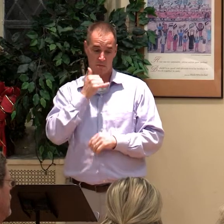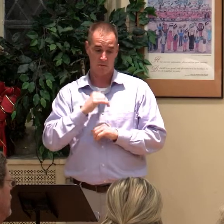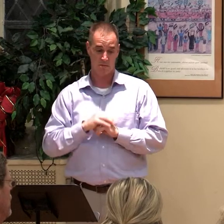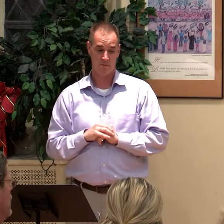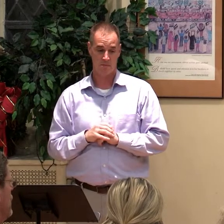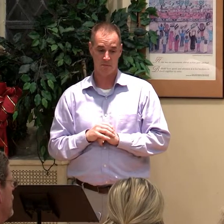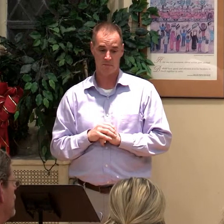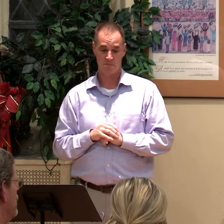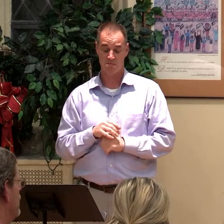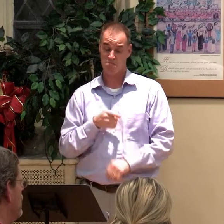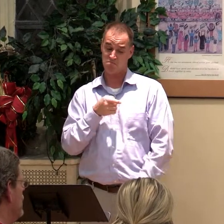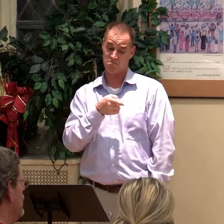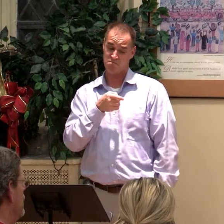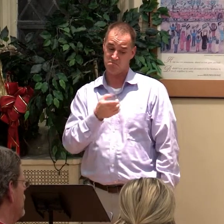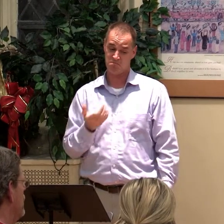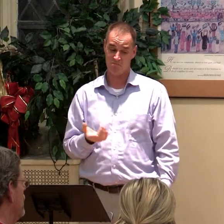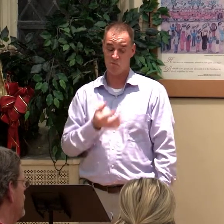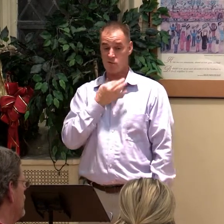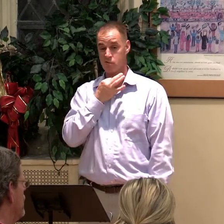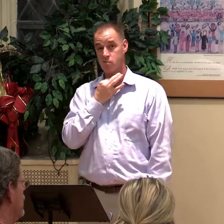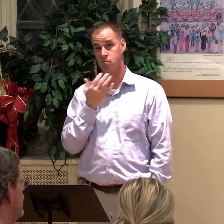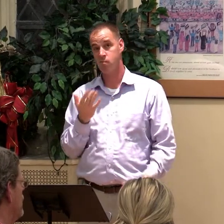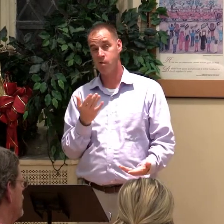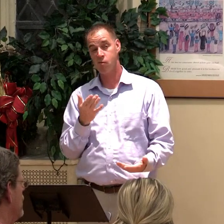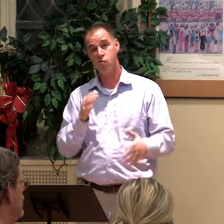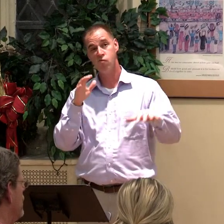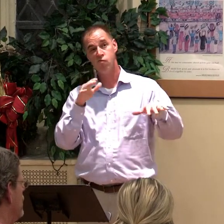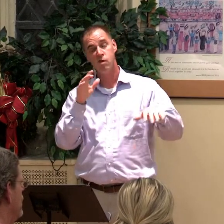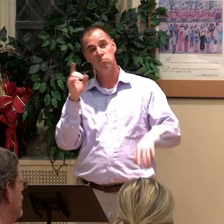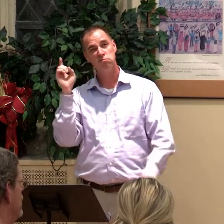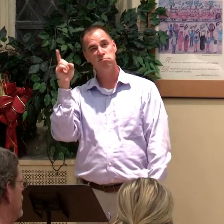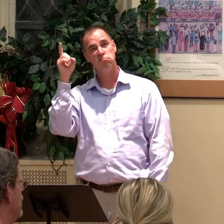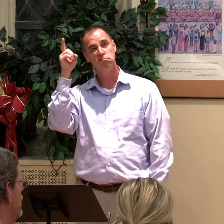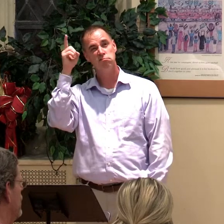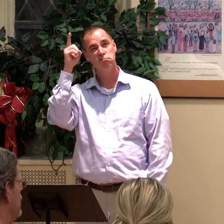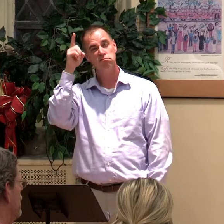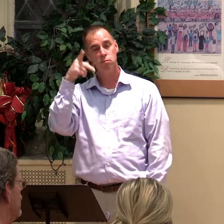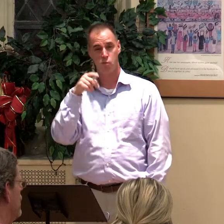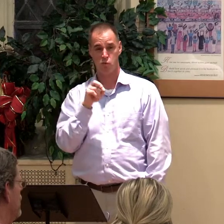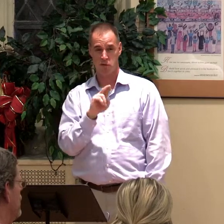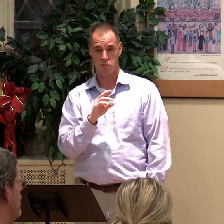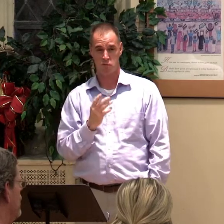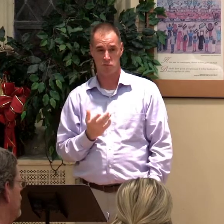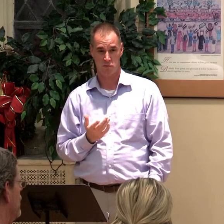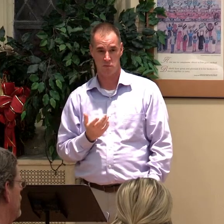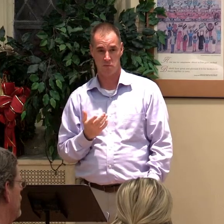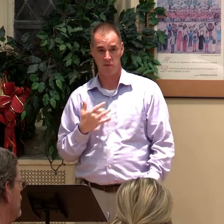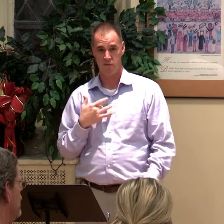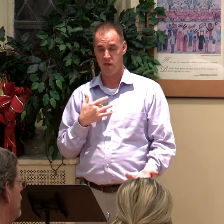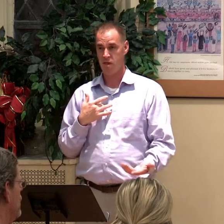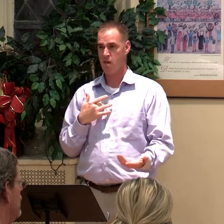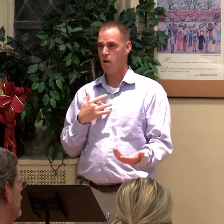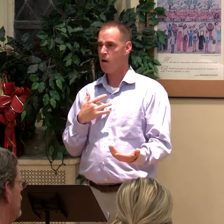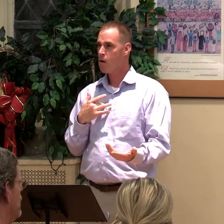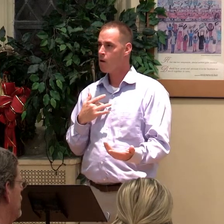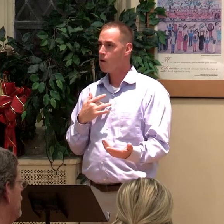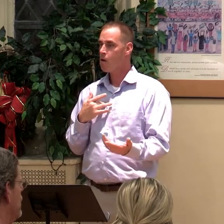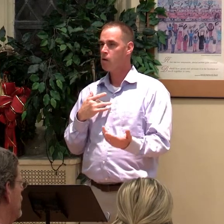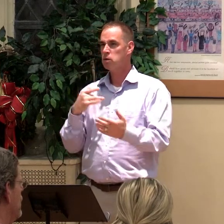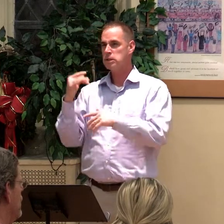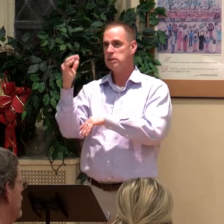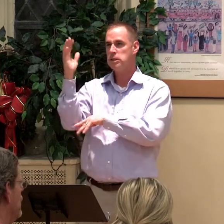you wonder if it's raining in Puerto Rico, if it's falling through the shining leaves